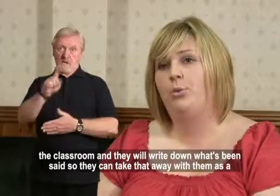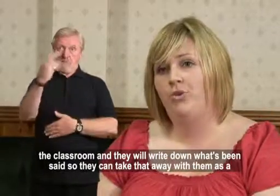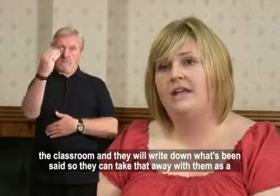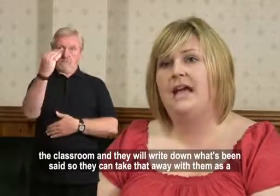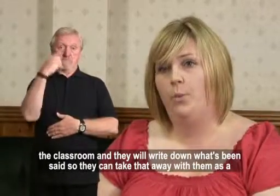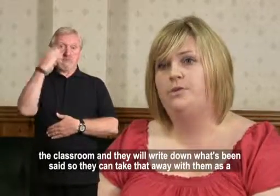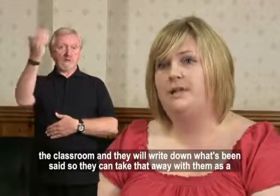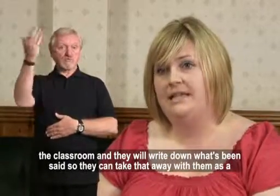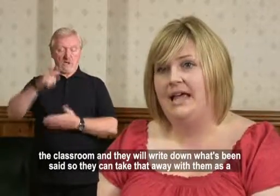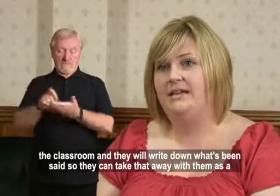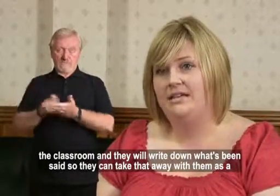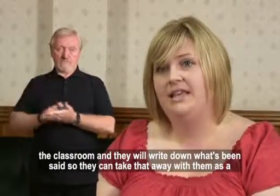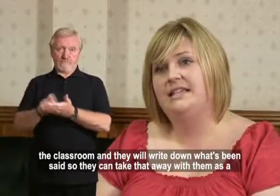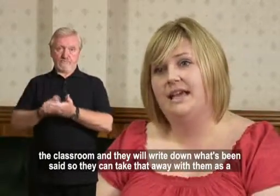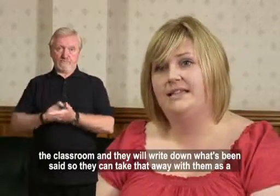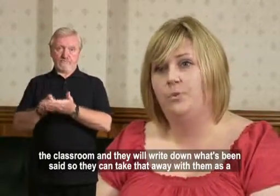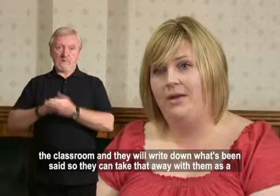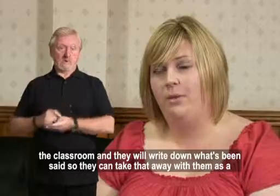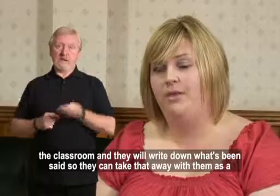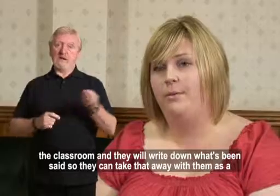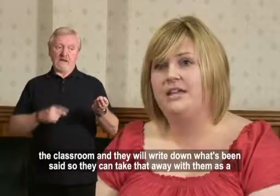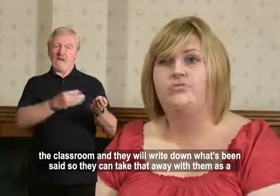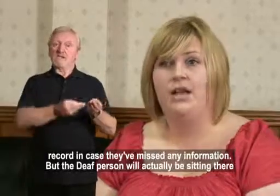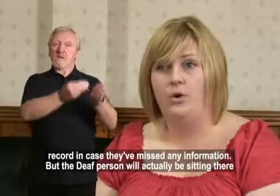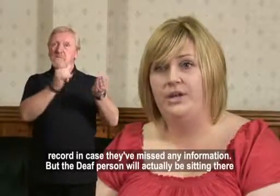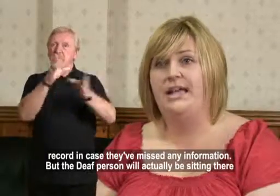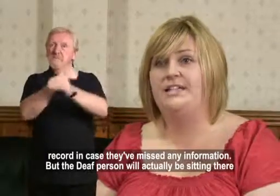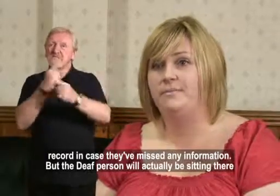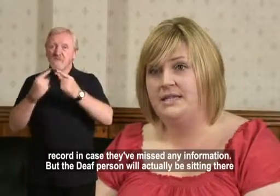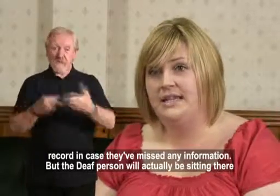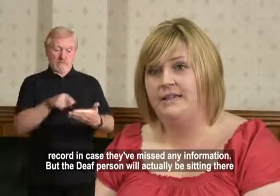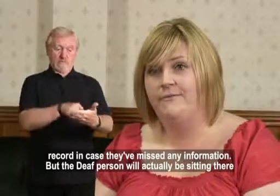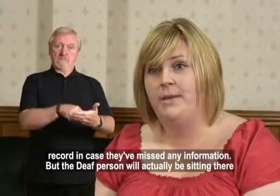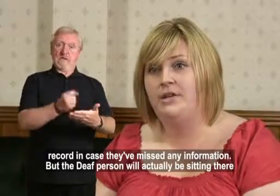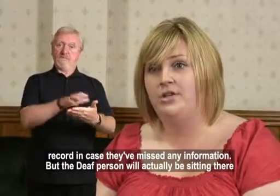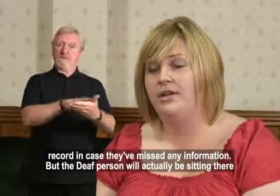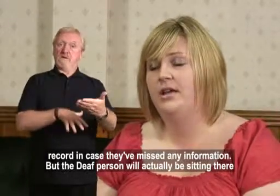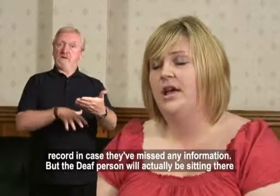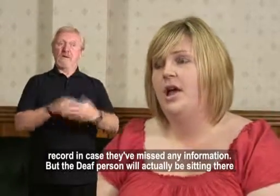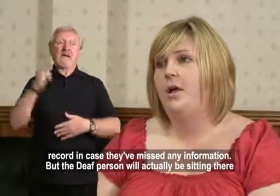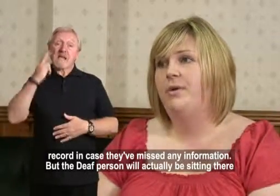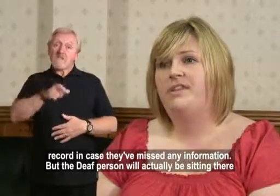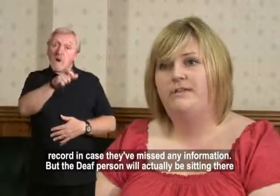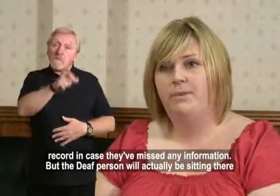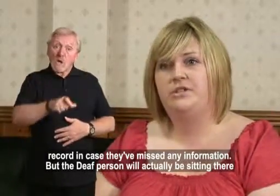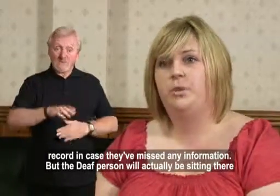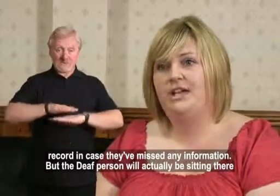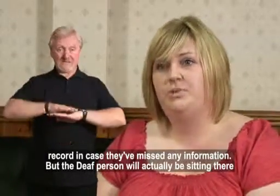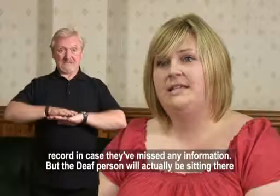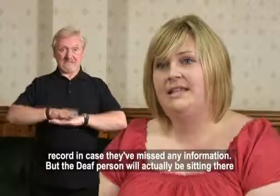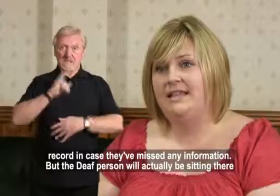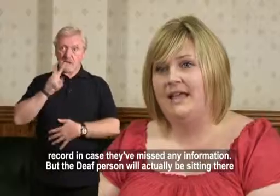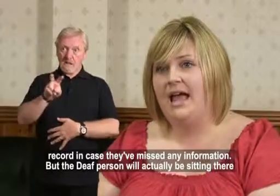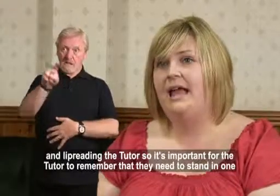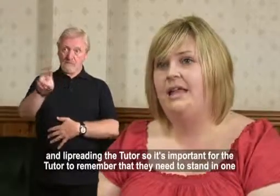classroom and they will write down what's been said so they can take that away with them as a record in case they've missed any information. But the deaf person will